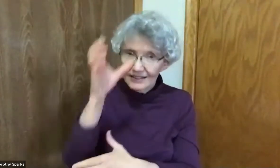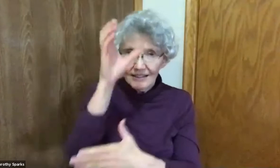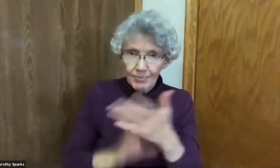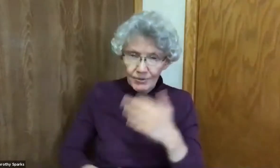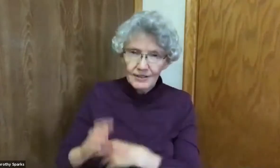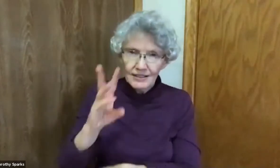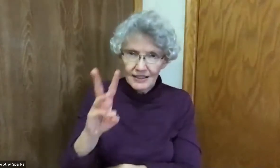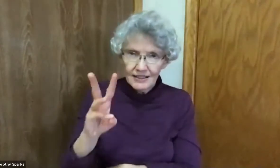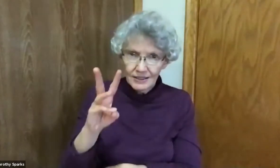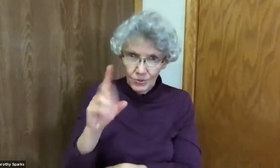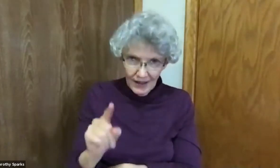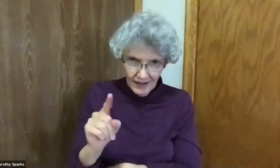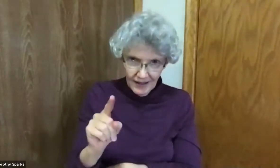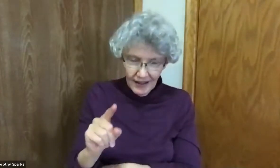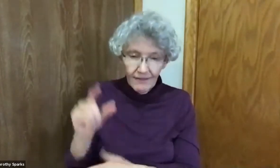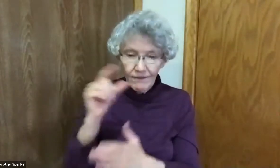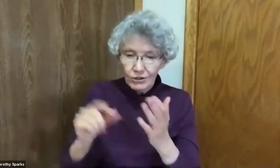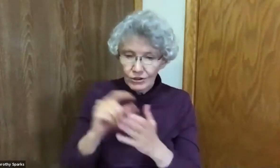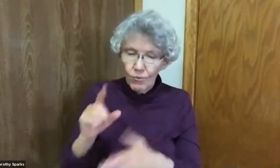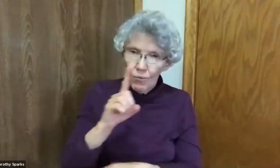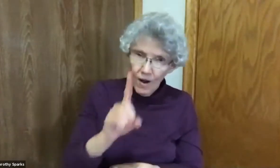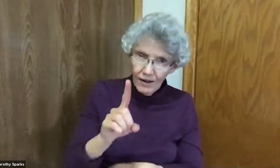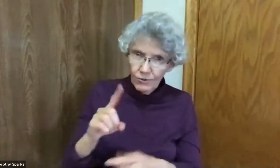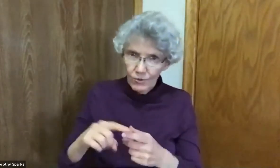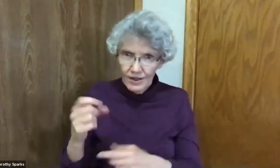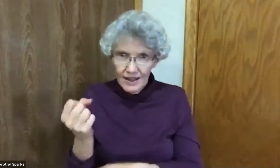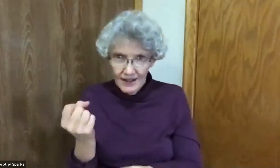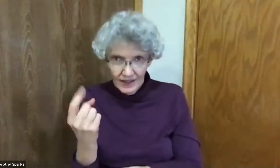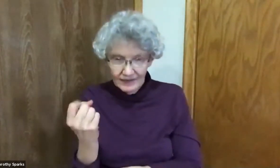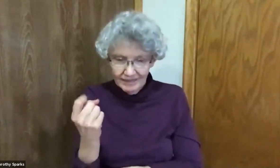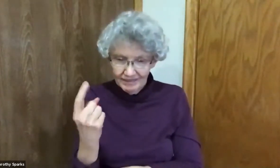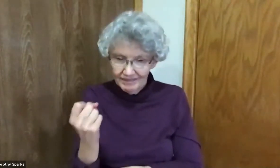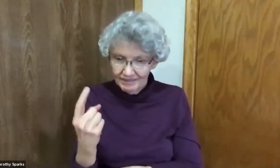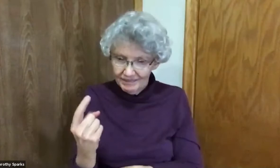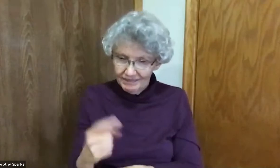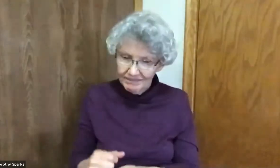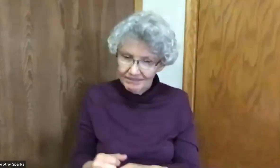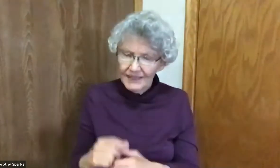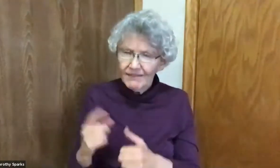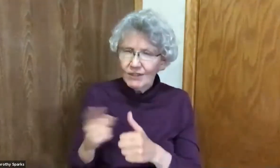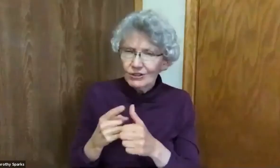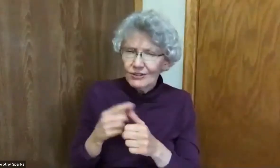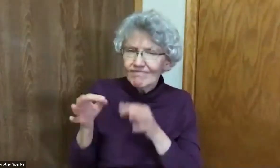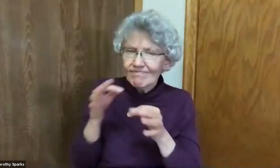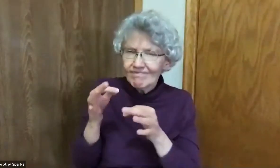And now a reading from the book of Isaiah, chapter 61, verses 1 through 11.